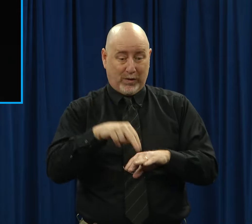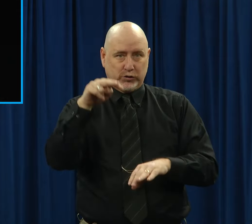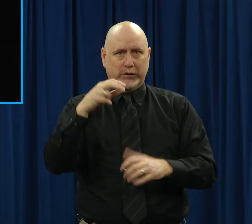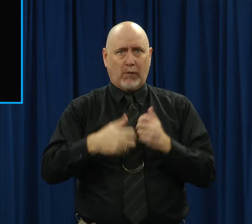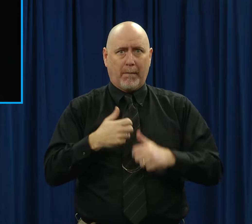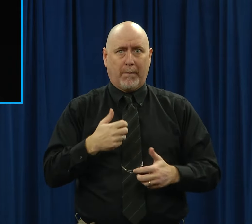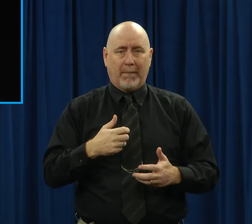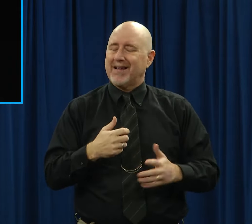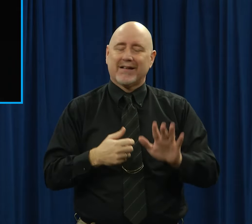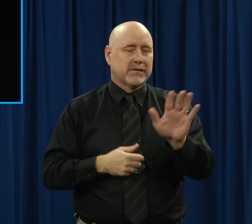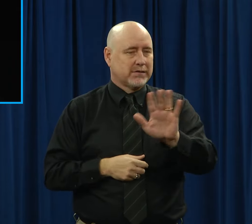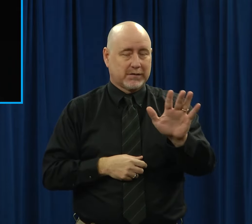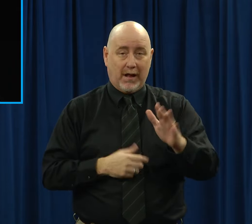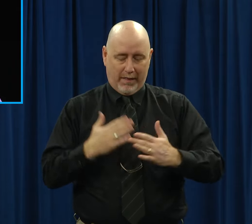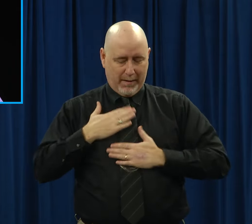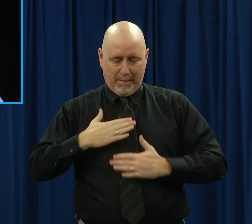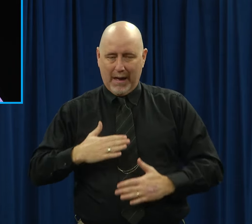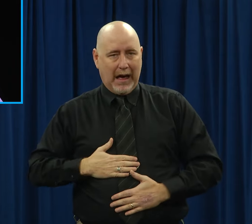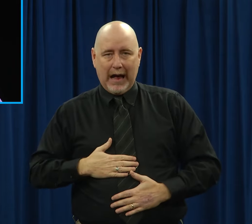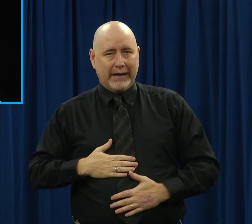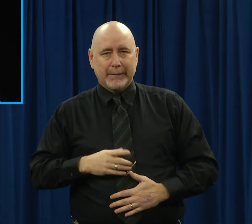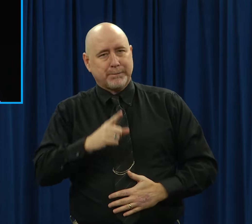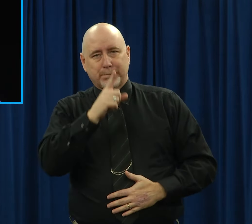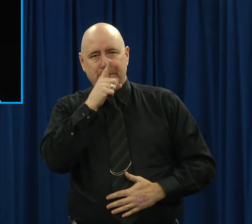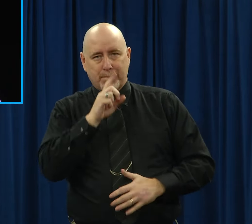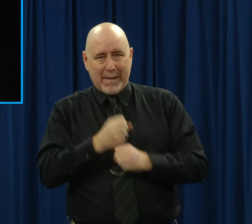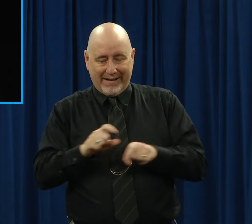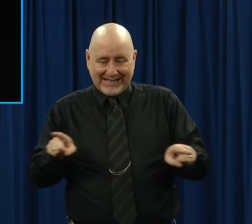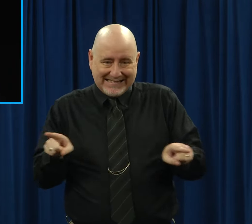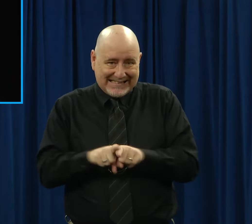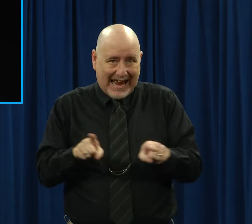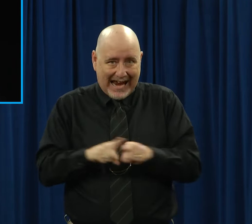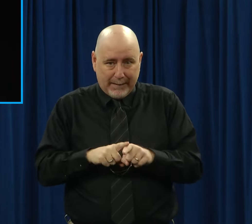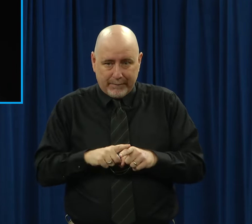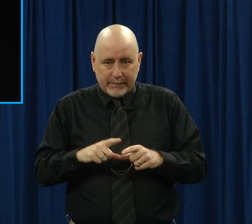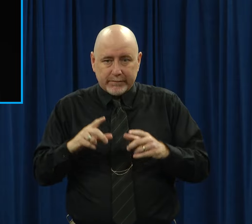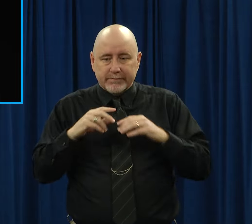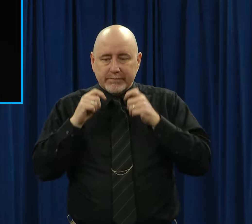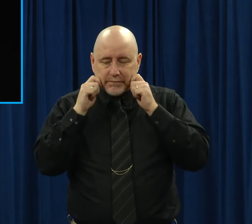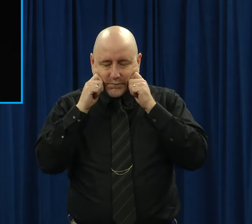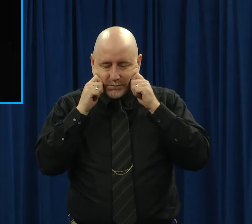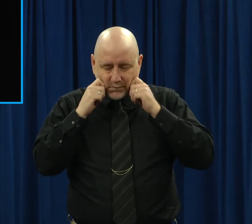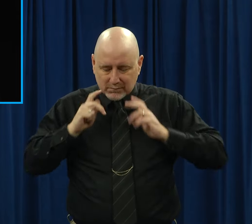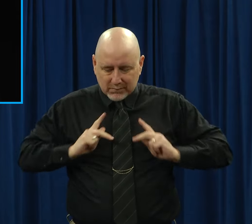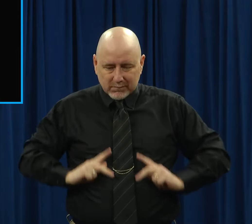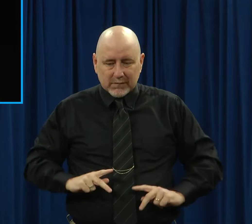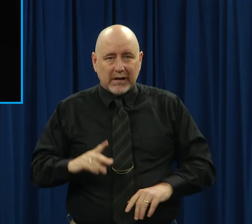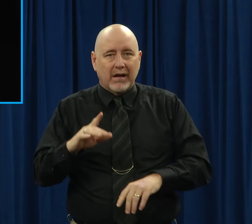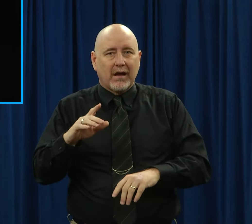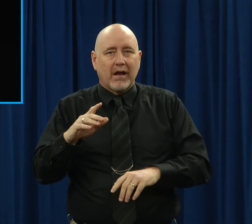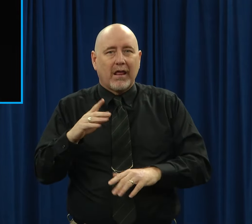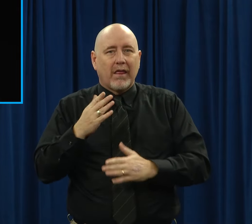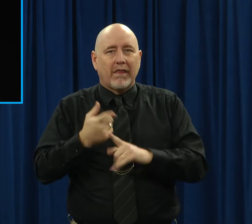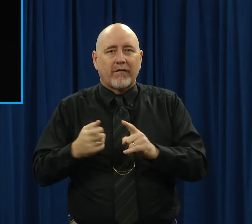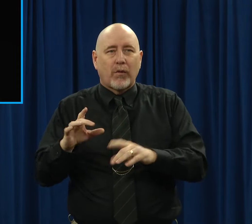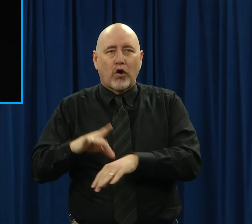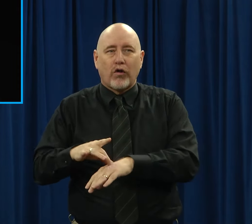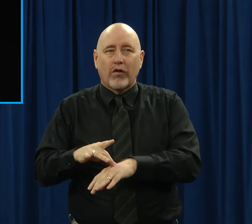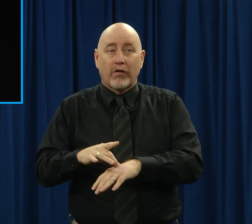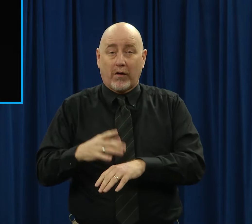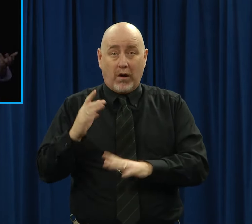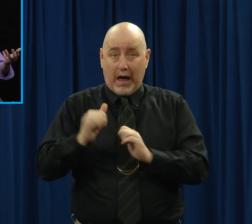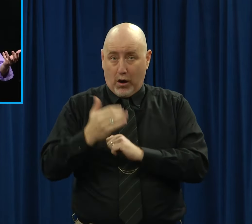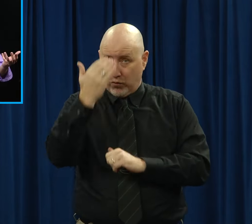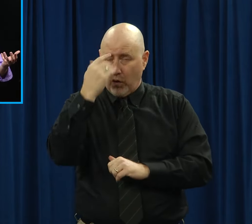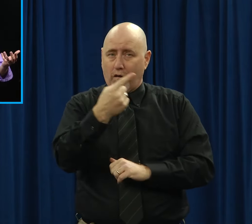problem at the resurrection. But the resurrected body is not going to be made up of the same elements that we have on this earth. How do I